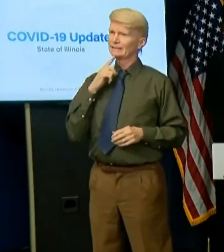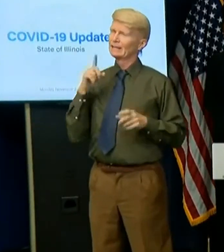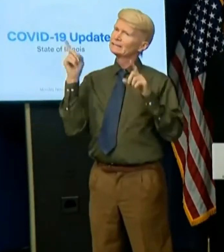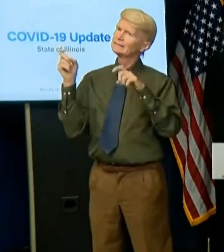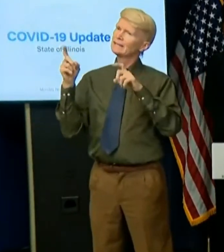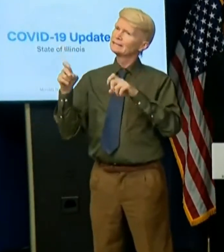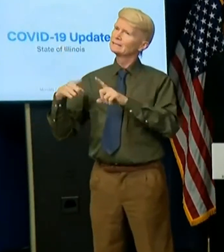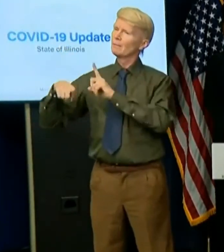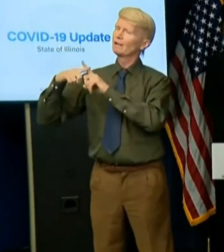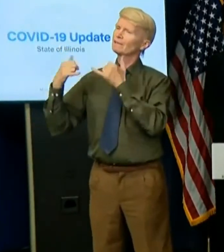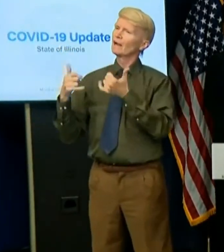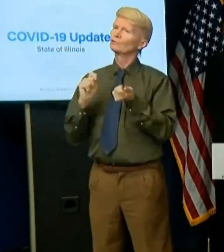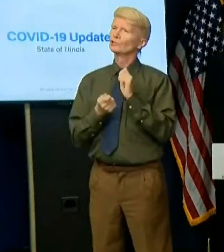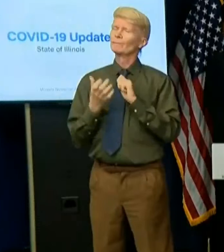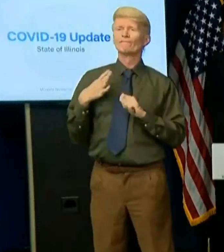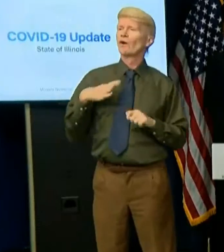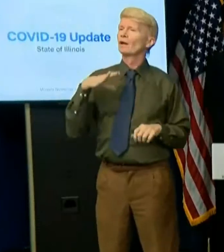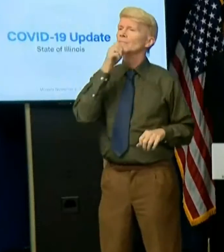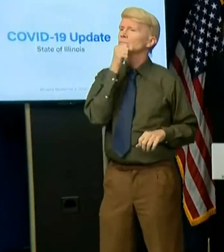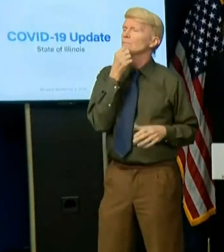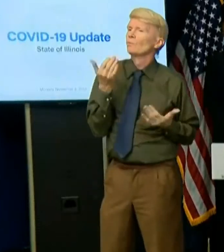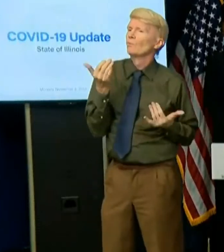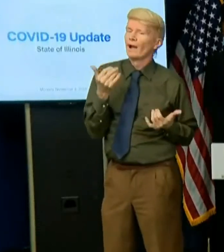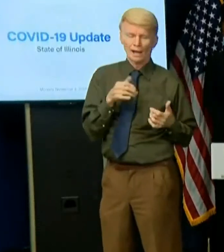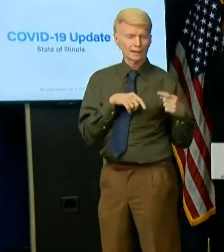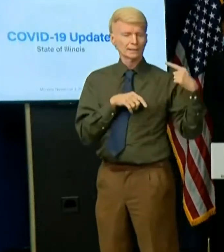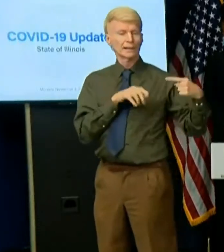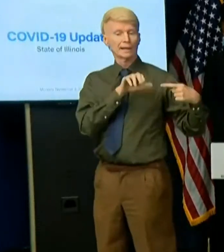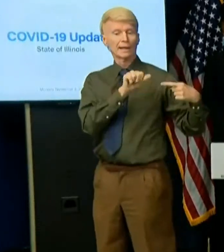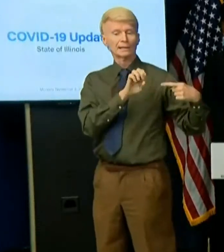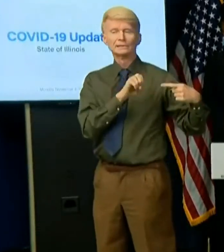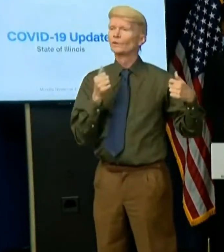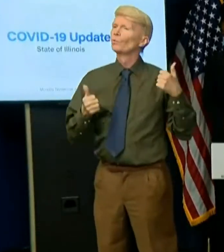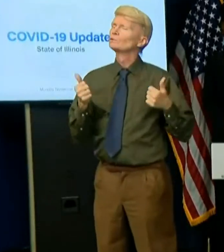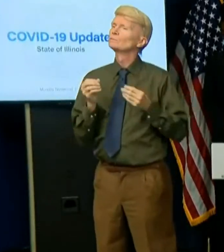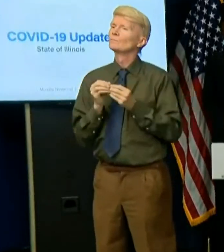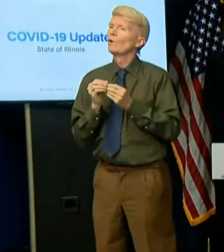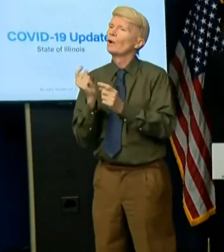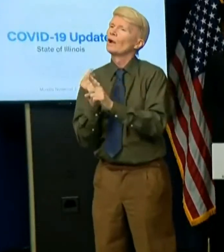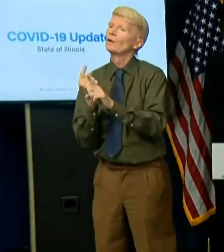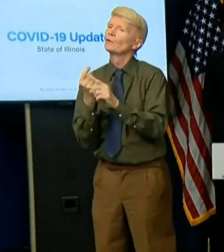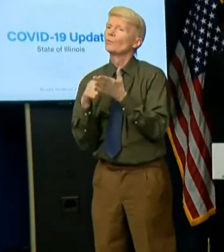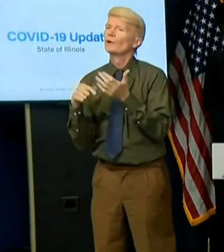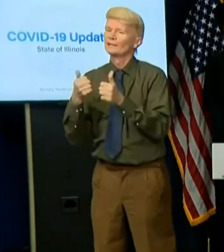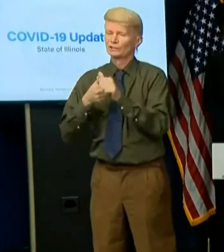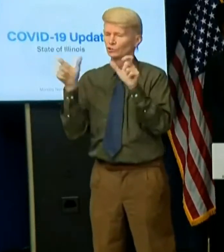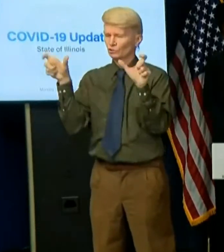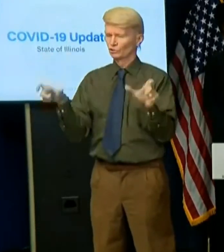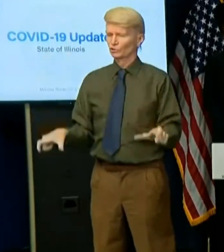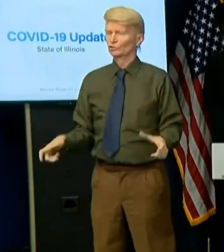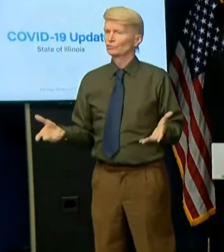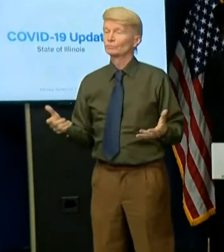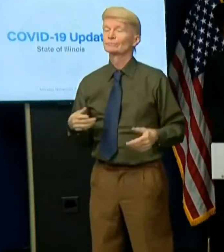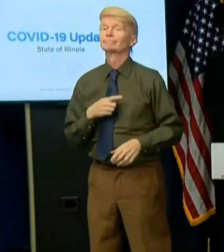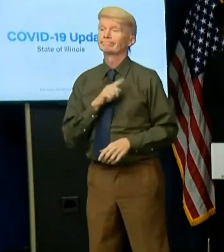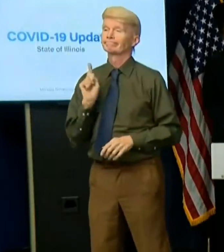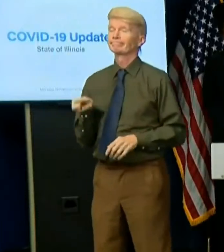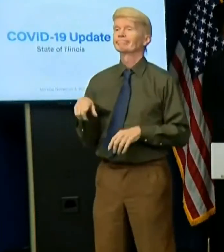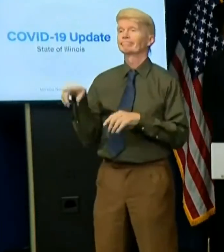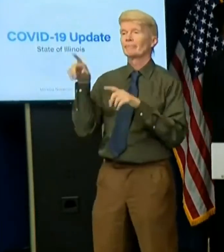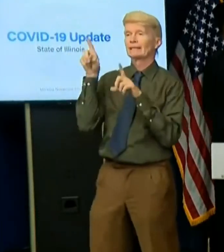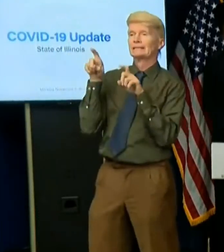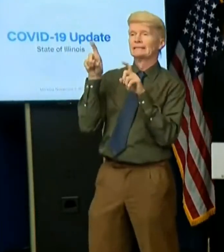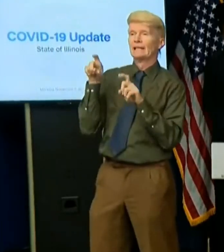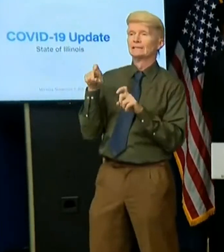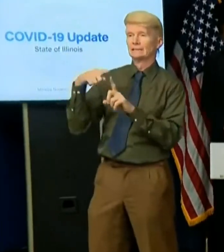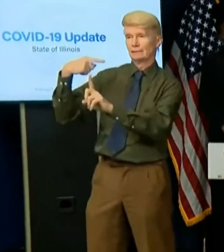as well as case positivity, what each tells us, and what is more accurate? Well, let's be clear that test positivity, which